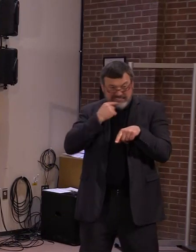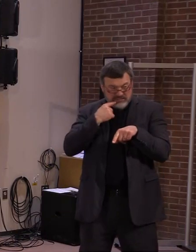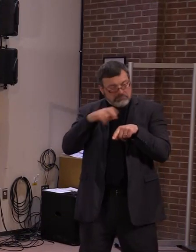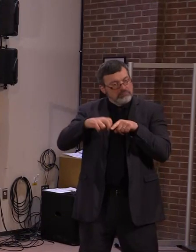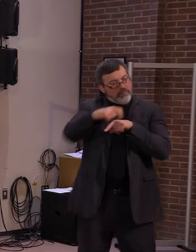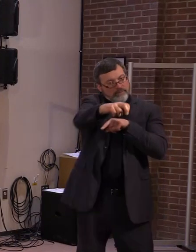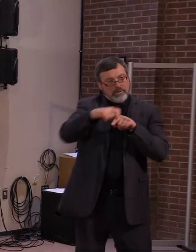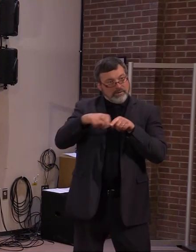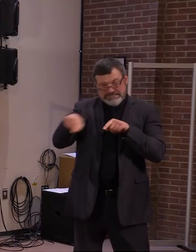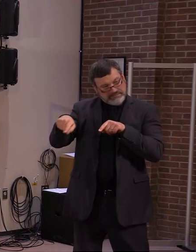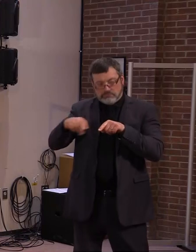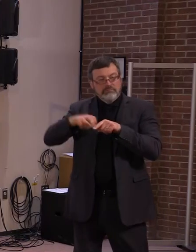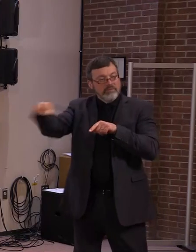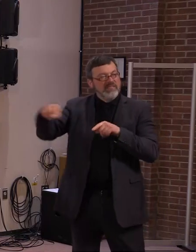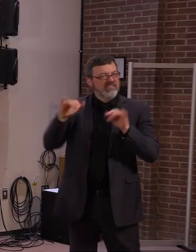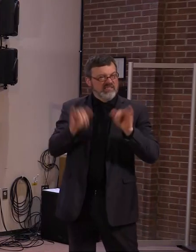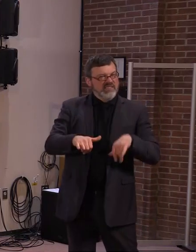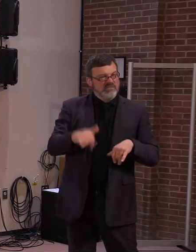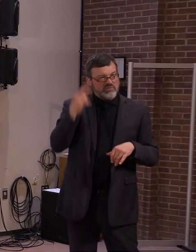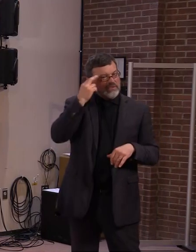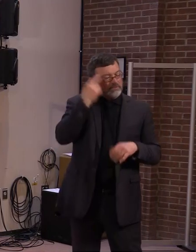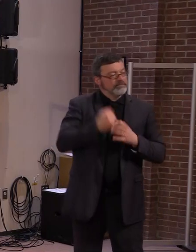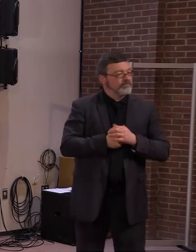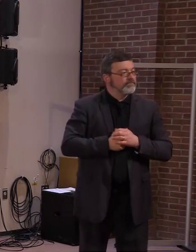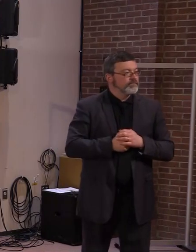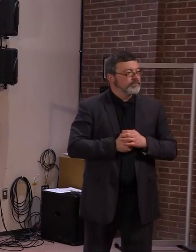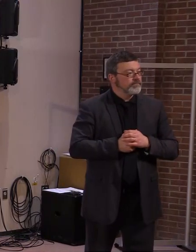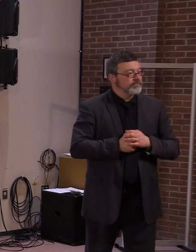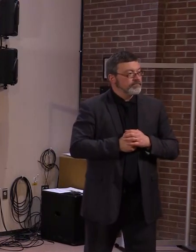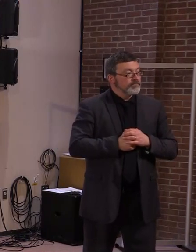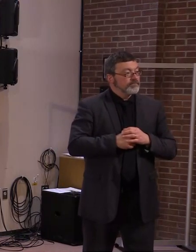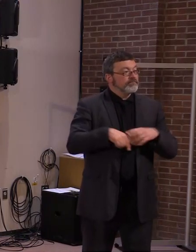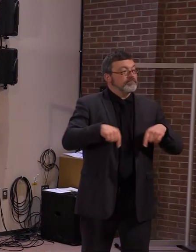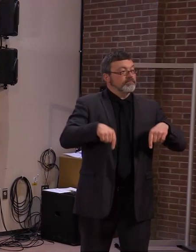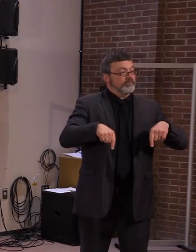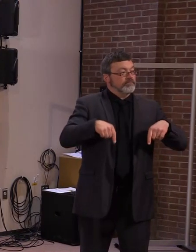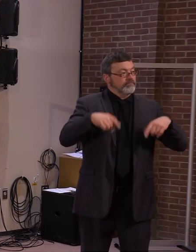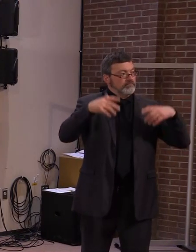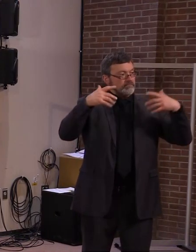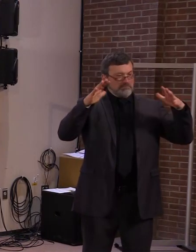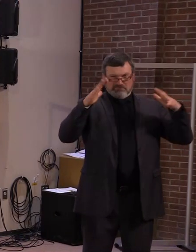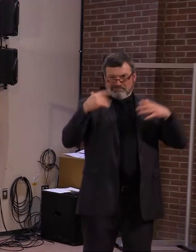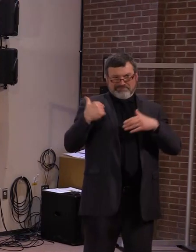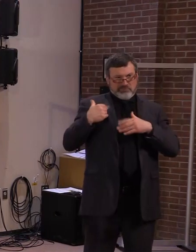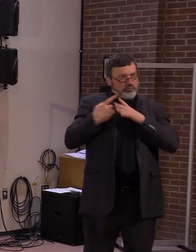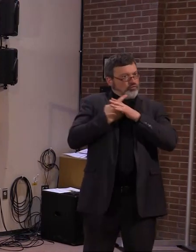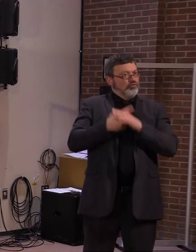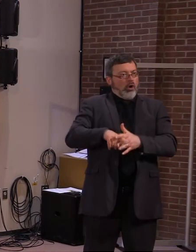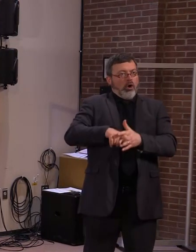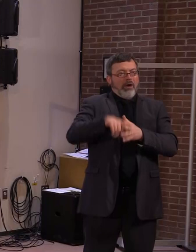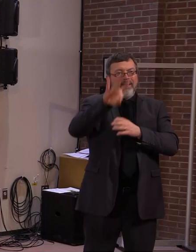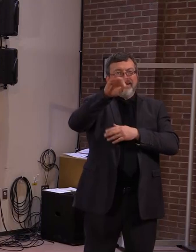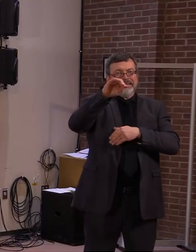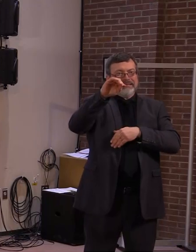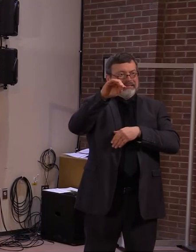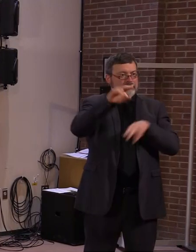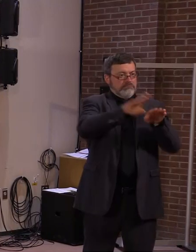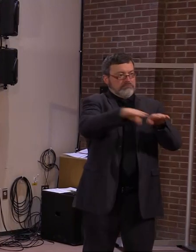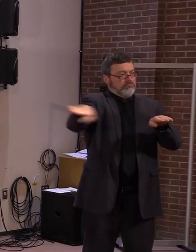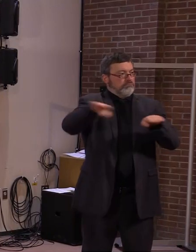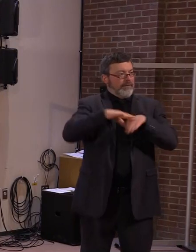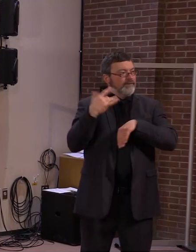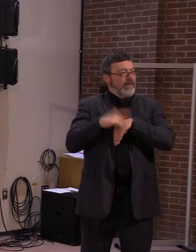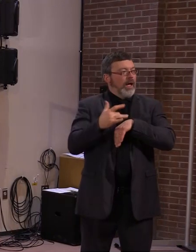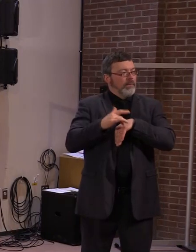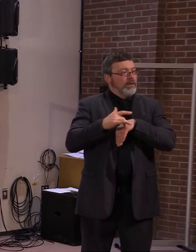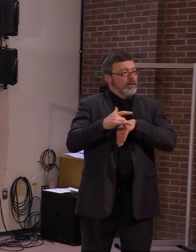across three facilities in October. Those 80 beds were online as of October 30th. 80 patients had been